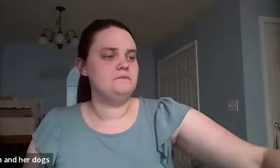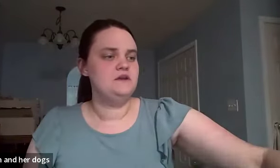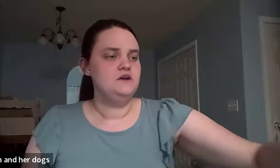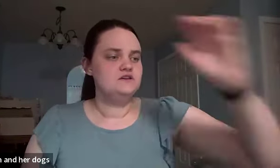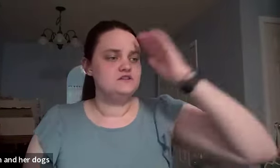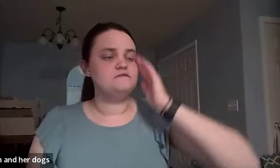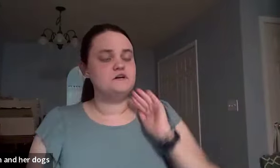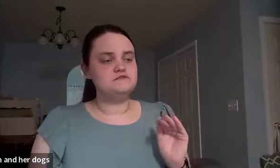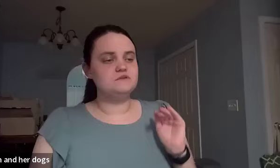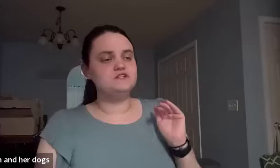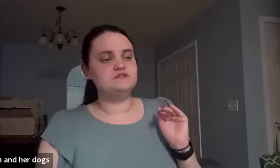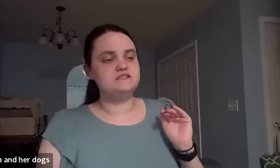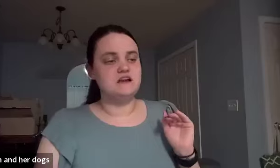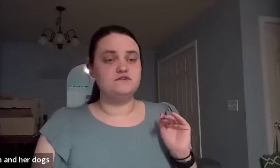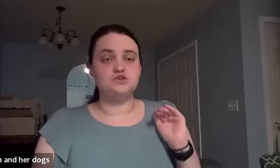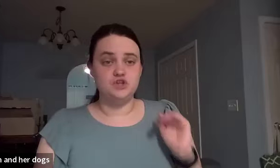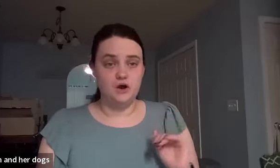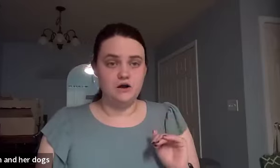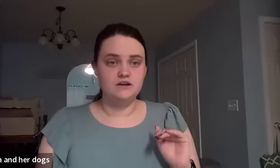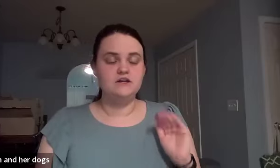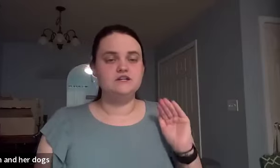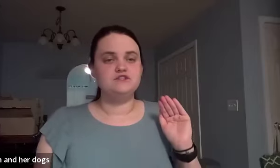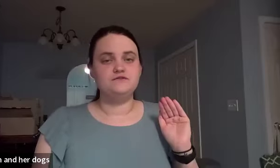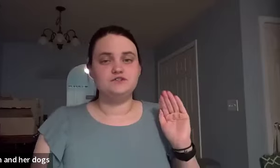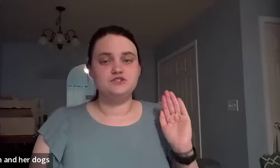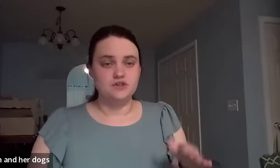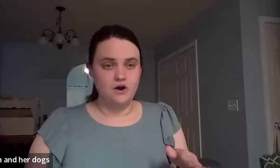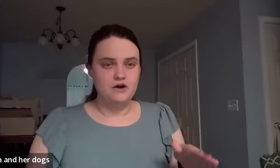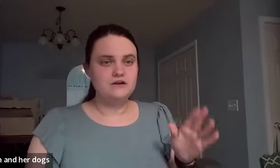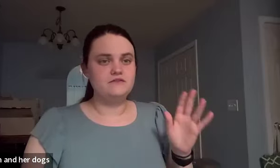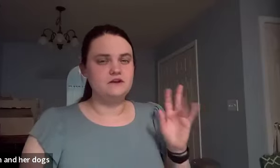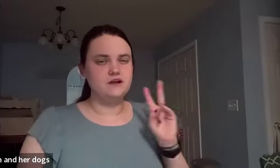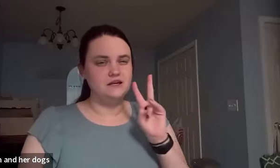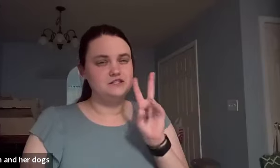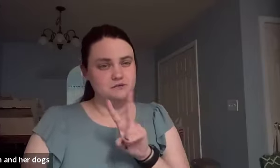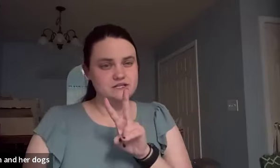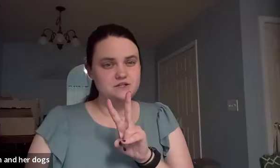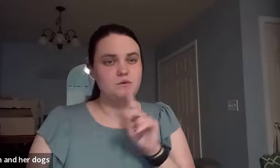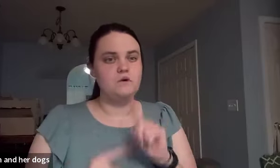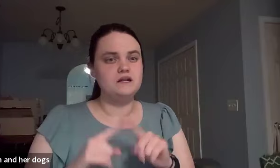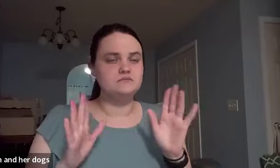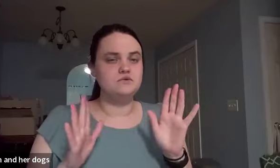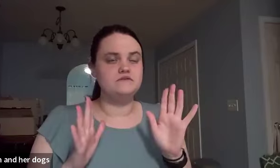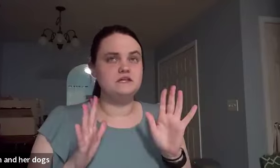Okay. So the first one we're going to do is the sign for dog. So for dog, there are kind of 2 ways to do it. One is more of